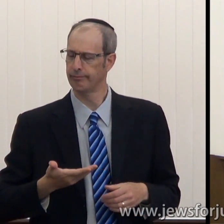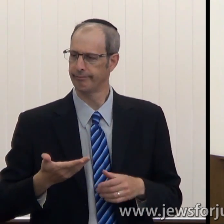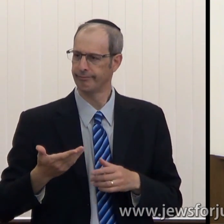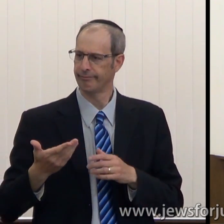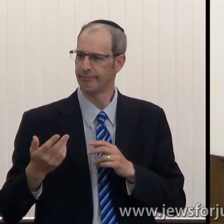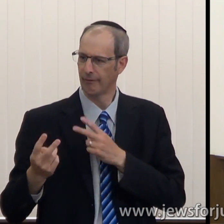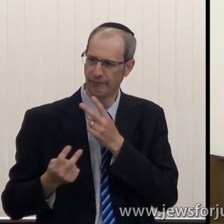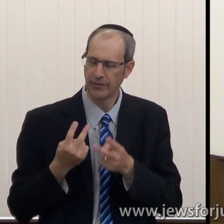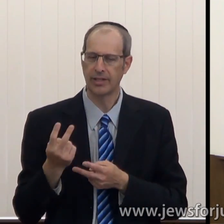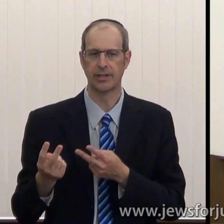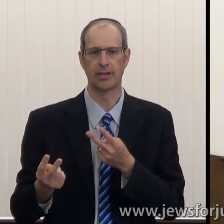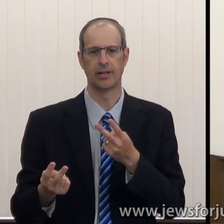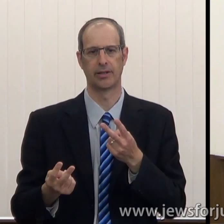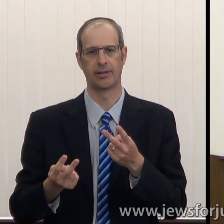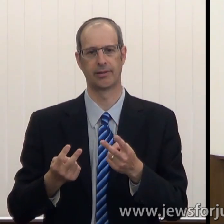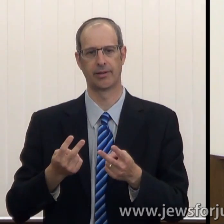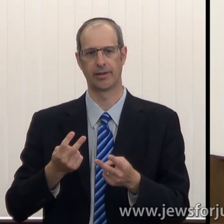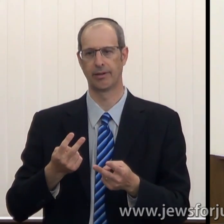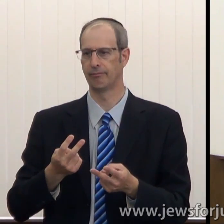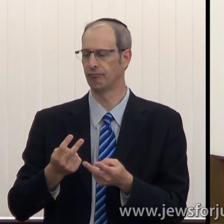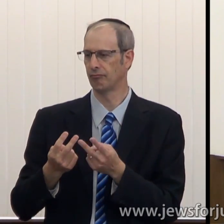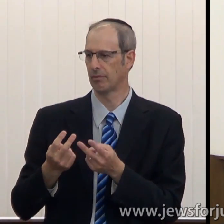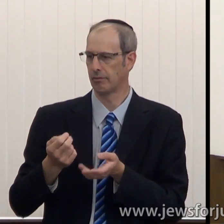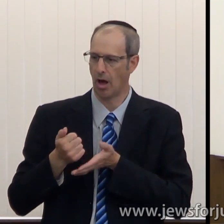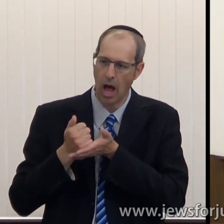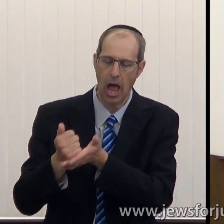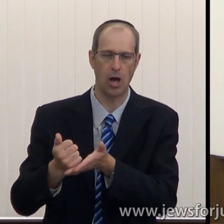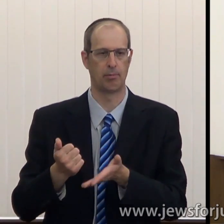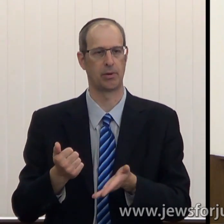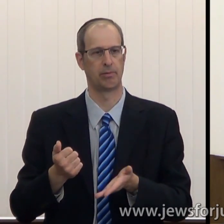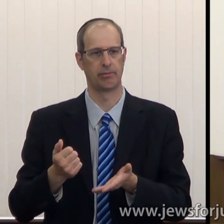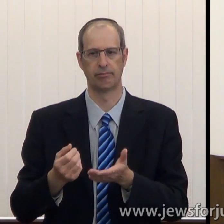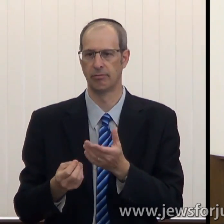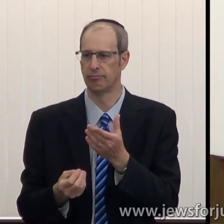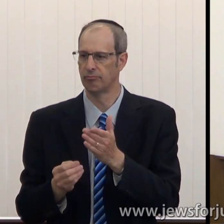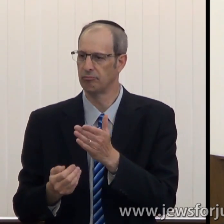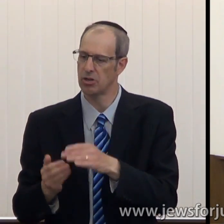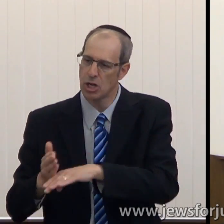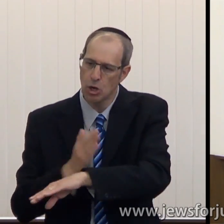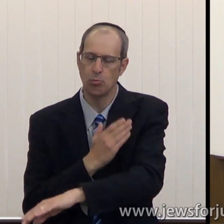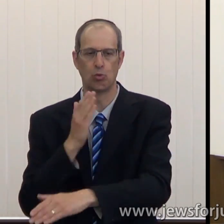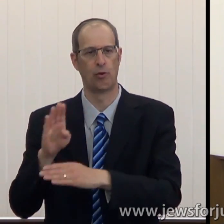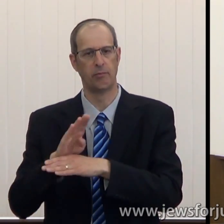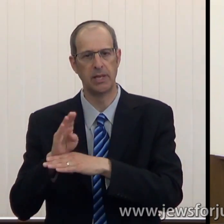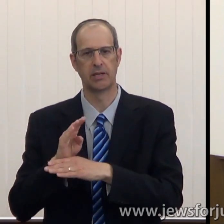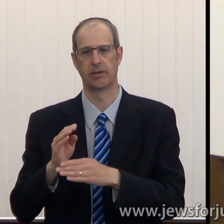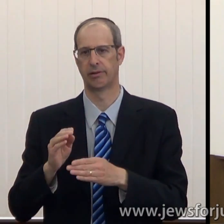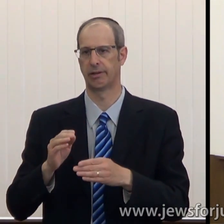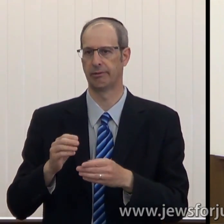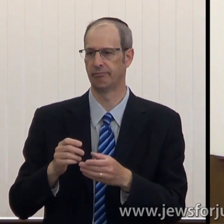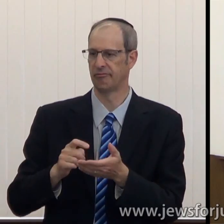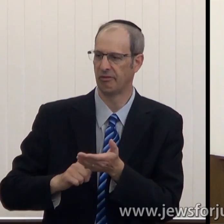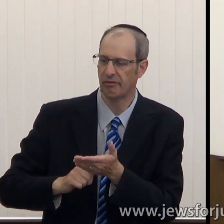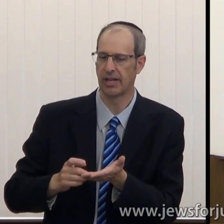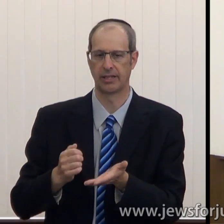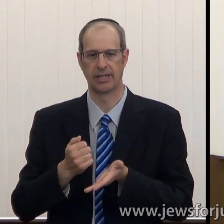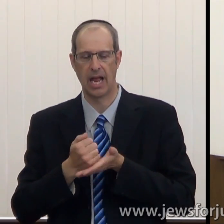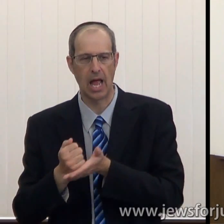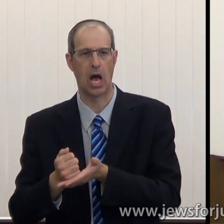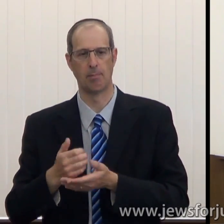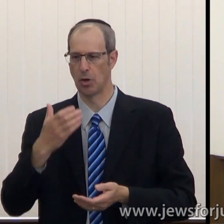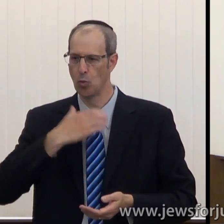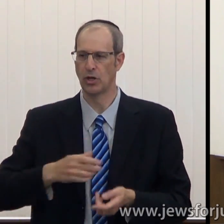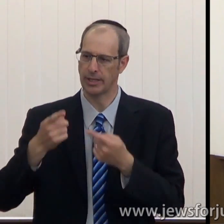he offered the competitor to help him grow his business, to help him with any spare parts. He wished his